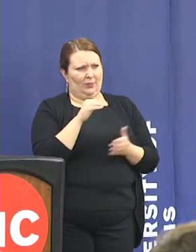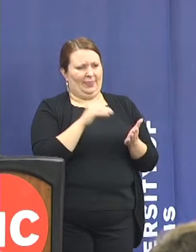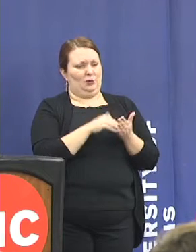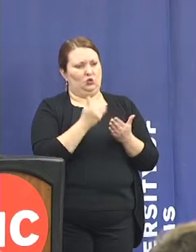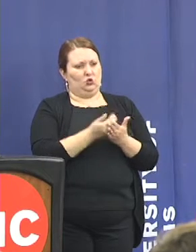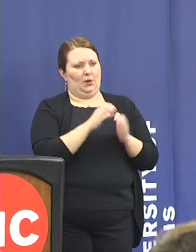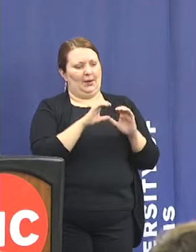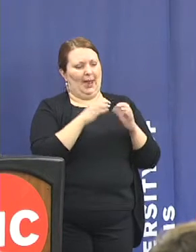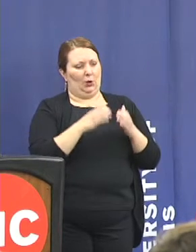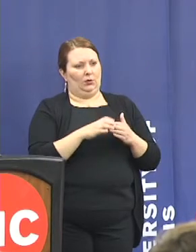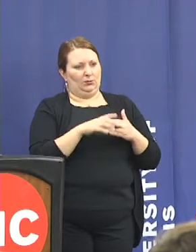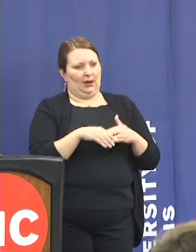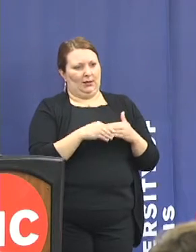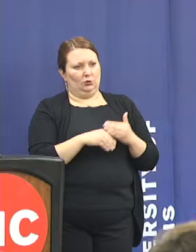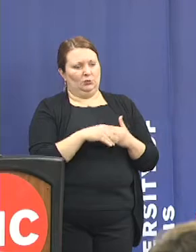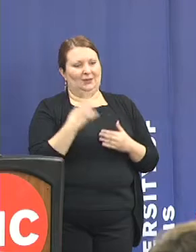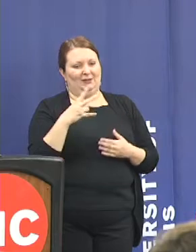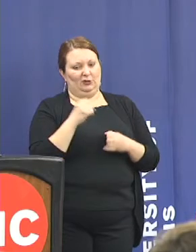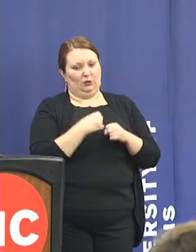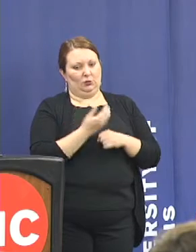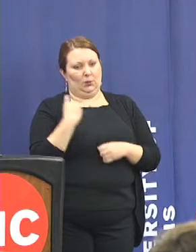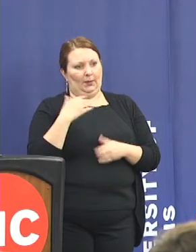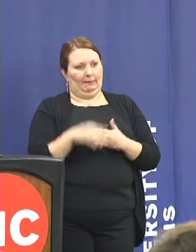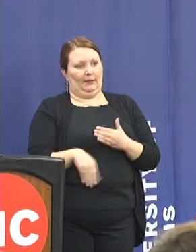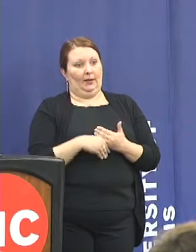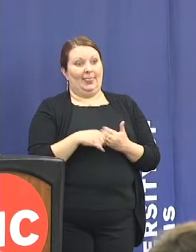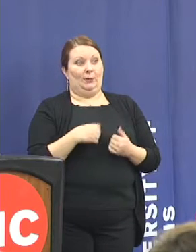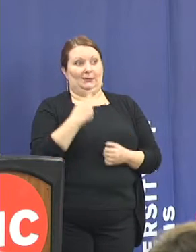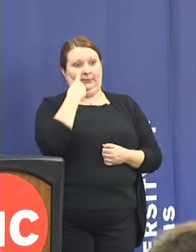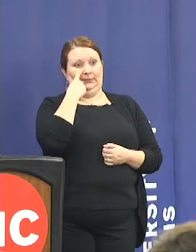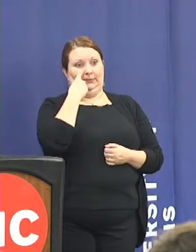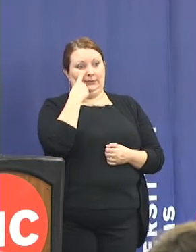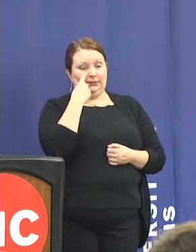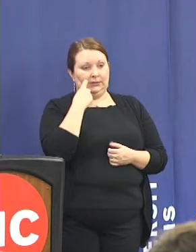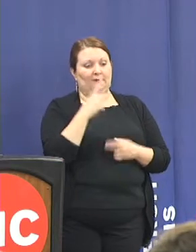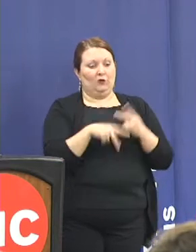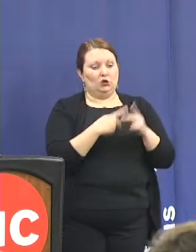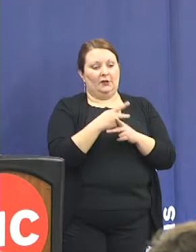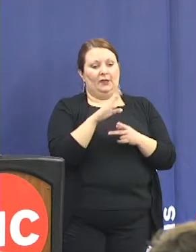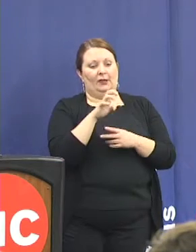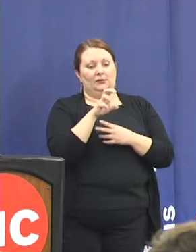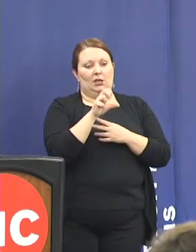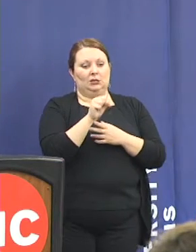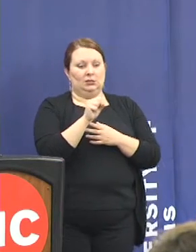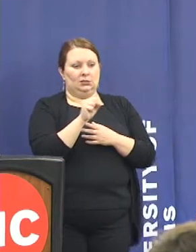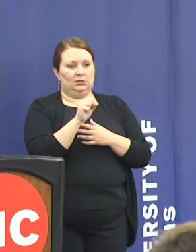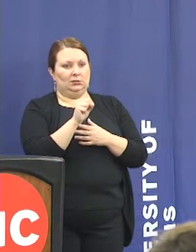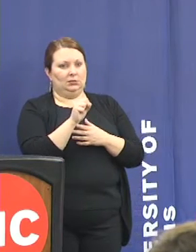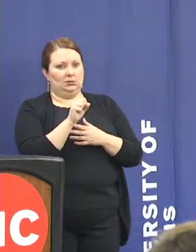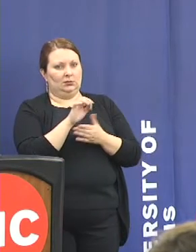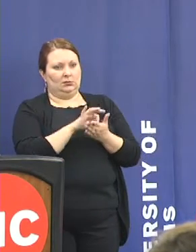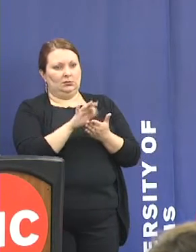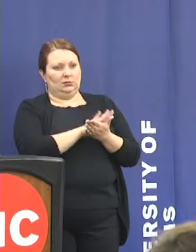this new category was chosen, so 17 years old, that this latest iteration of the census somehow